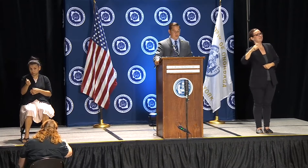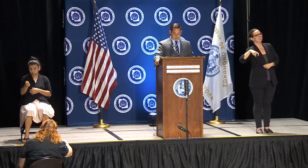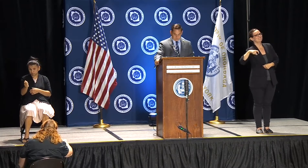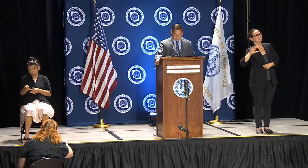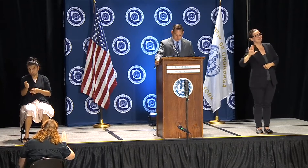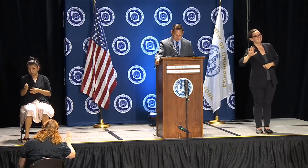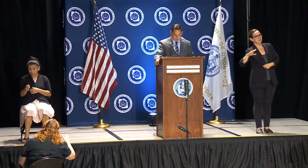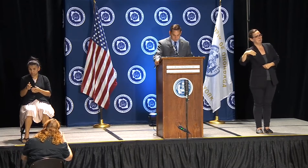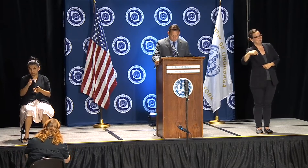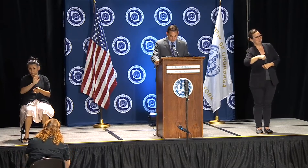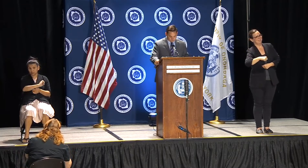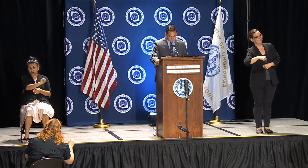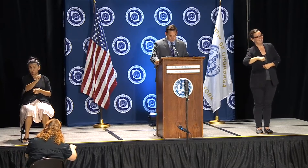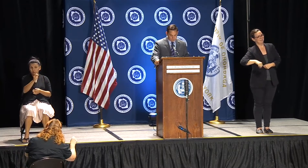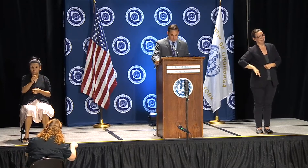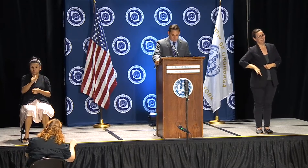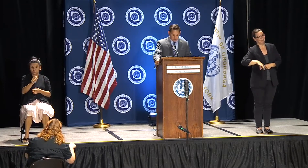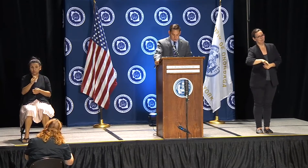during the period of the furlough.